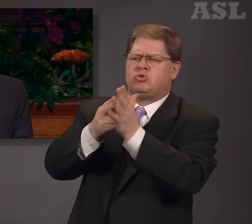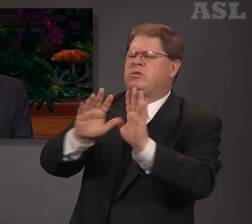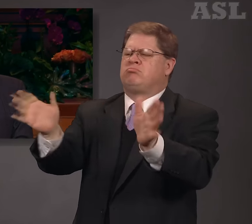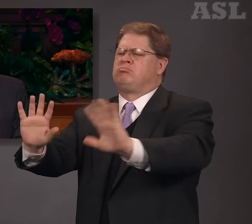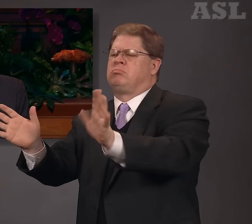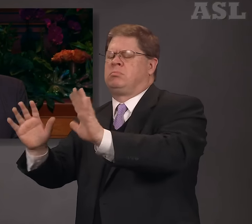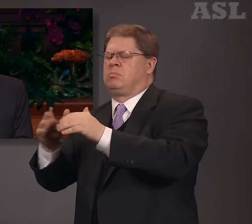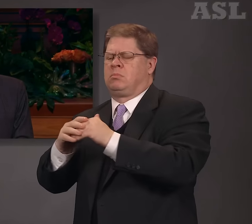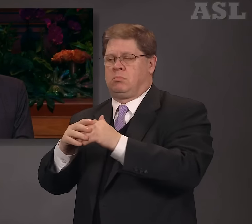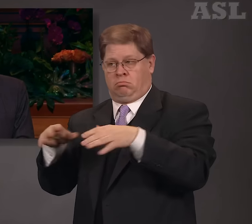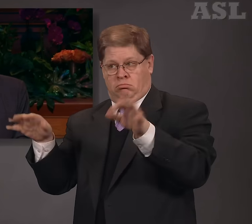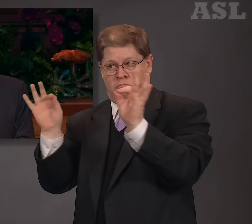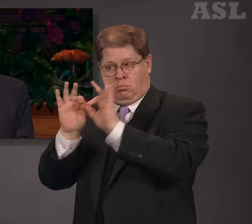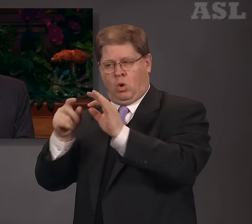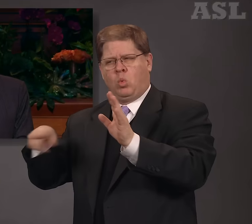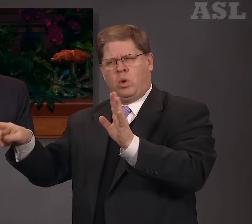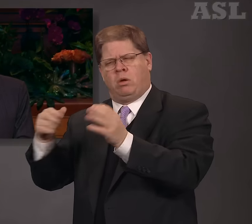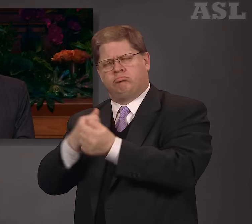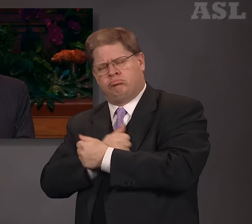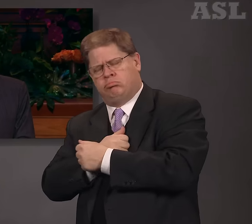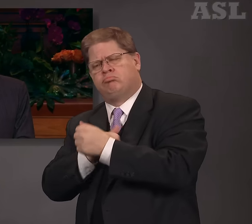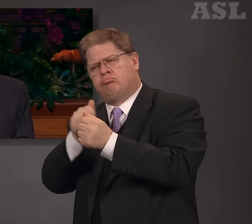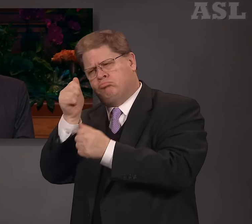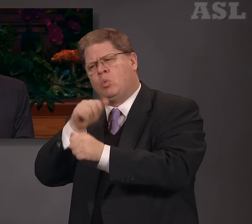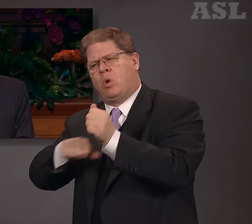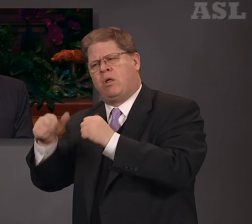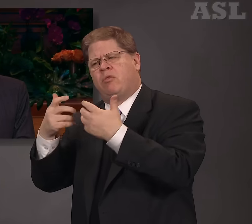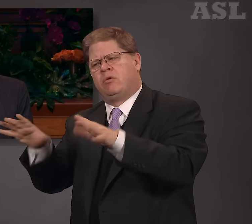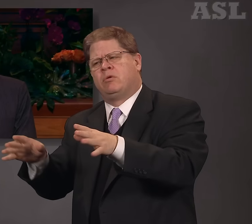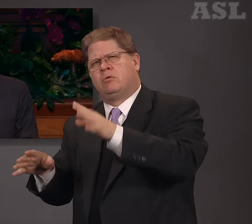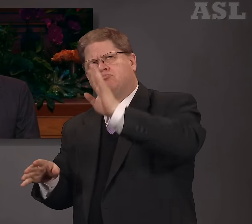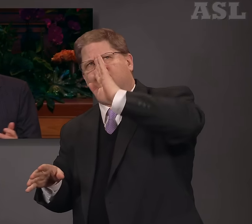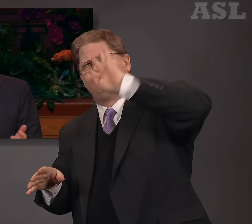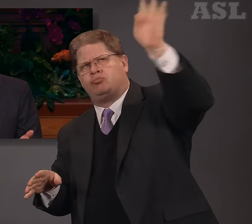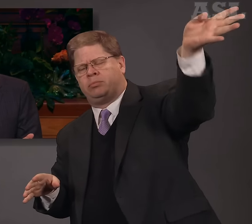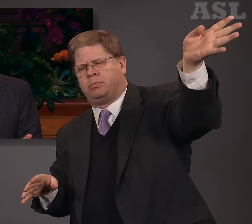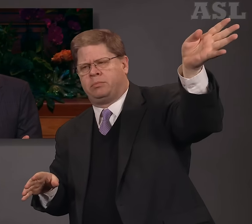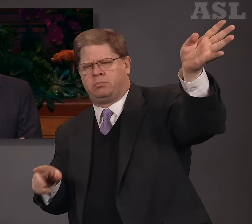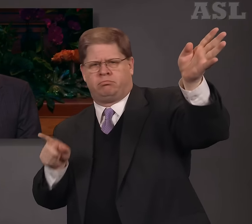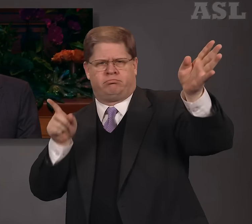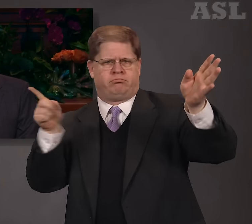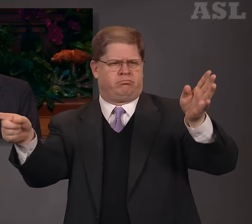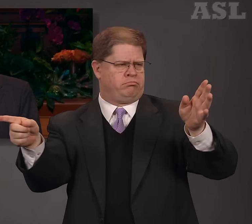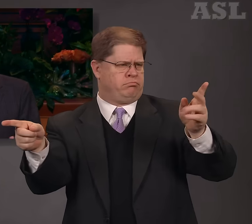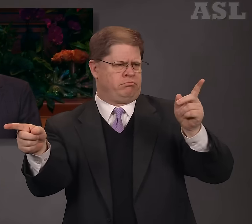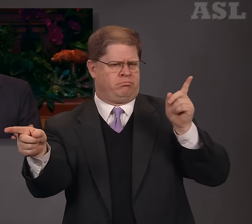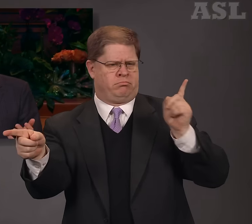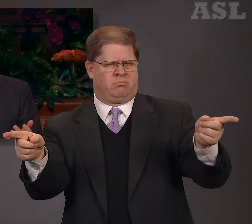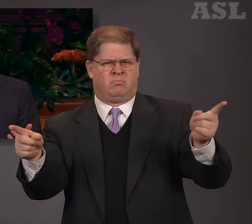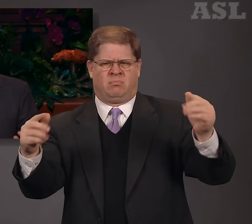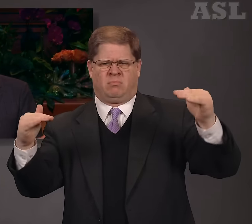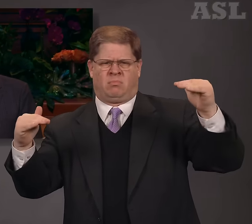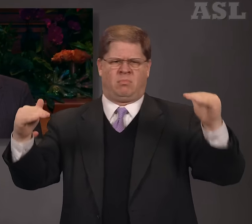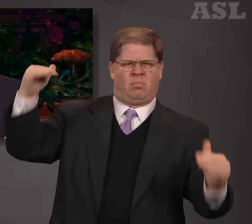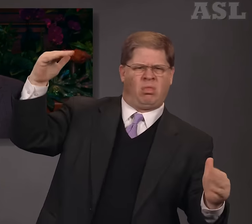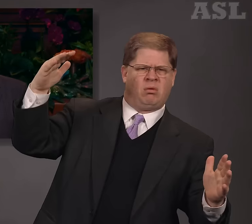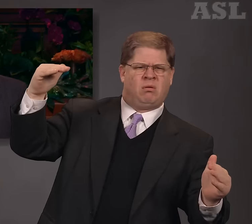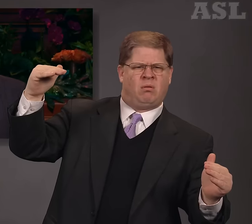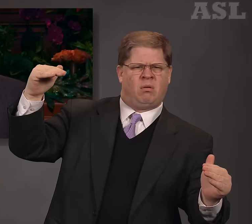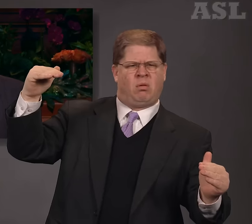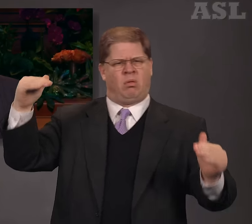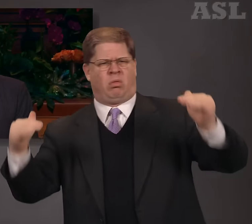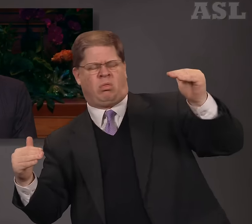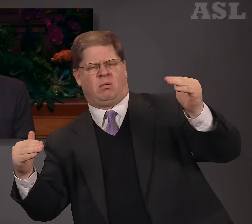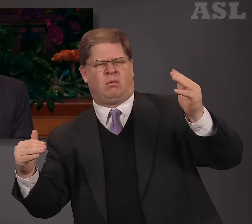the only thing required of us is complete tolerance and acceptance of the choices of others. Either of these